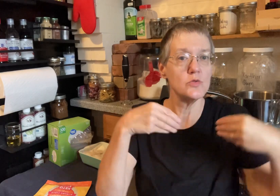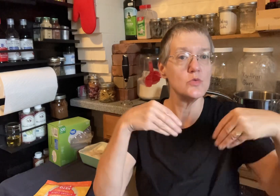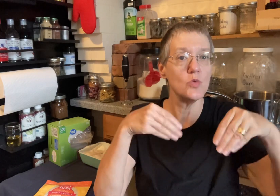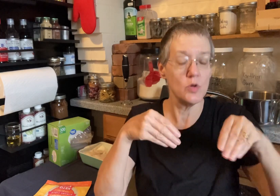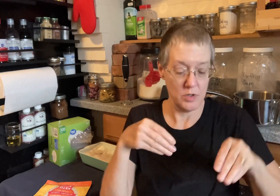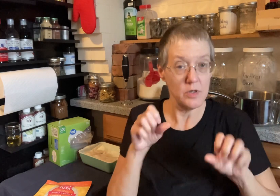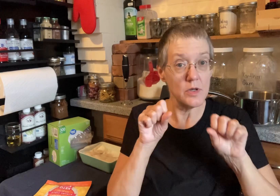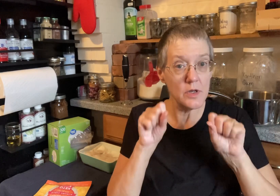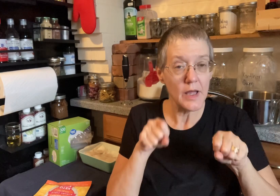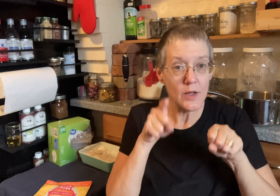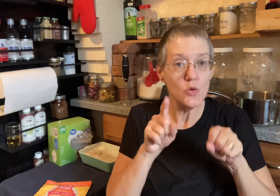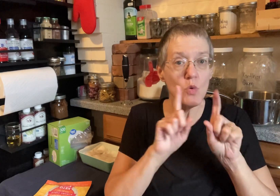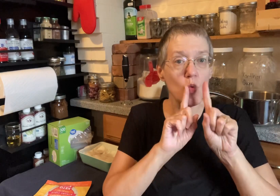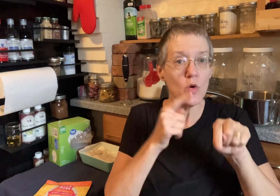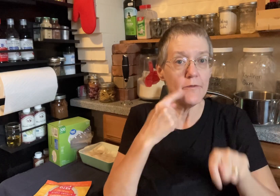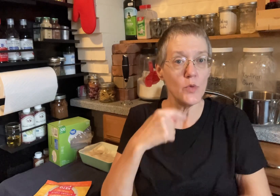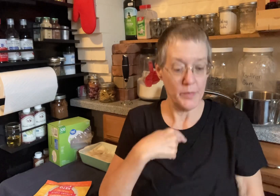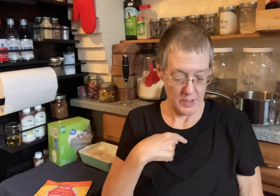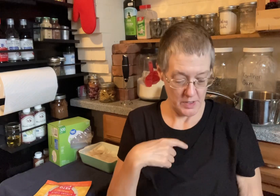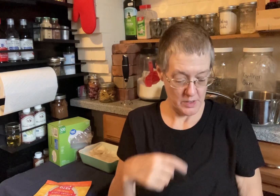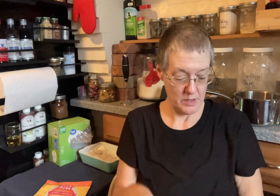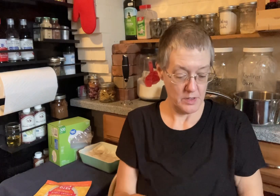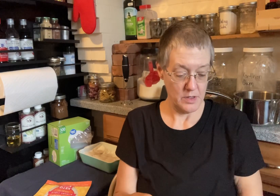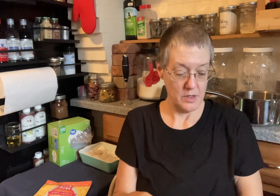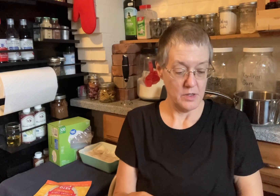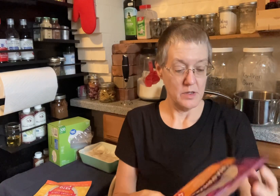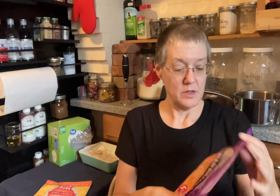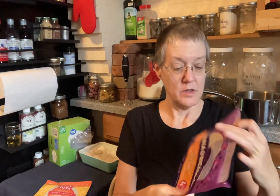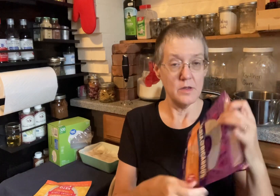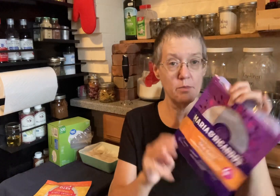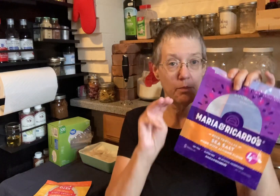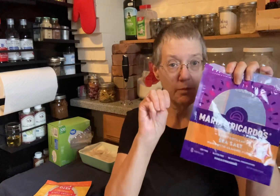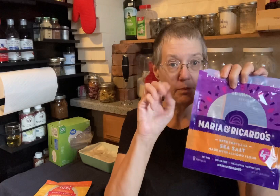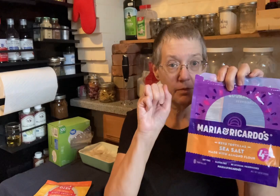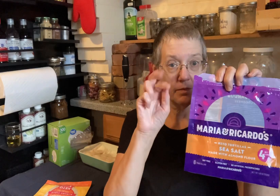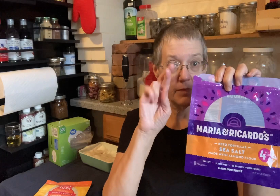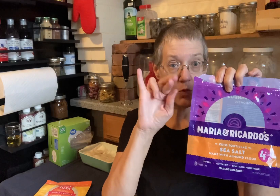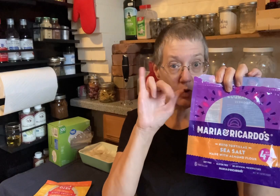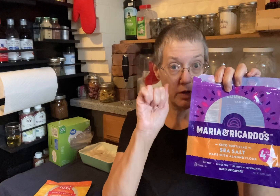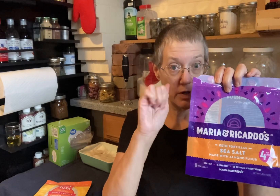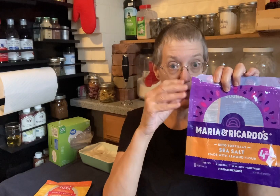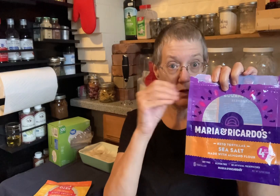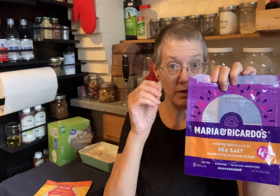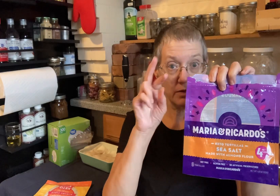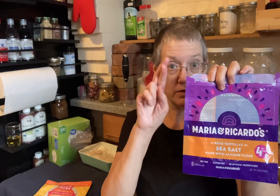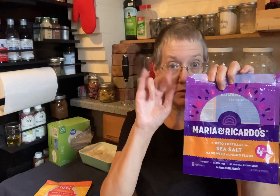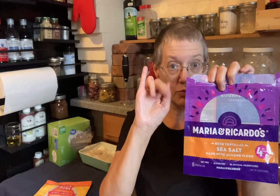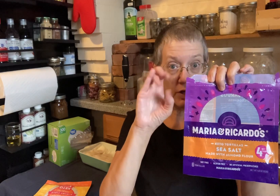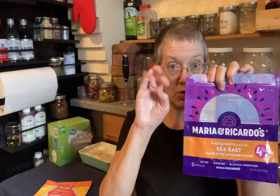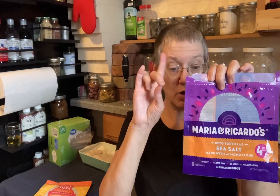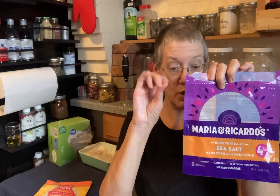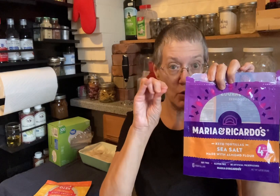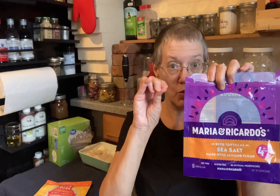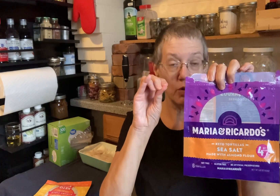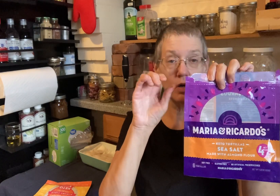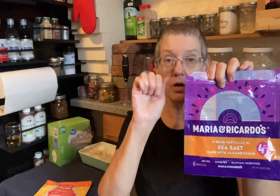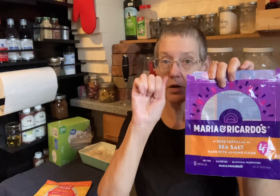So ask your local store if they can order these for you. Maria and Ricardo's